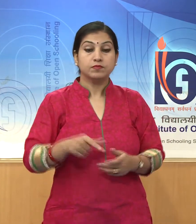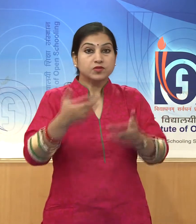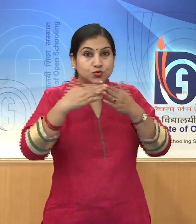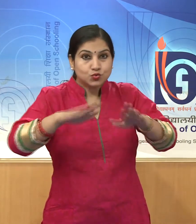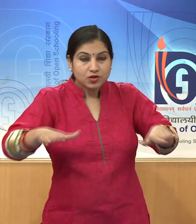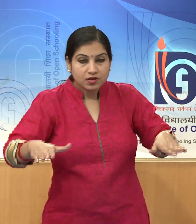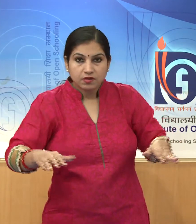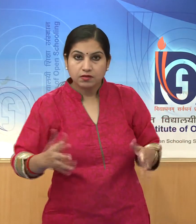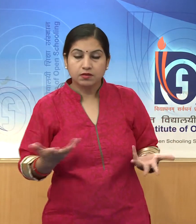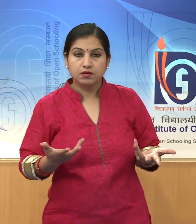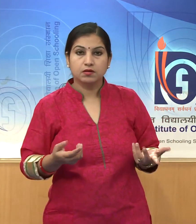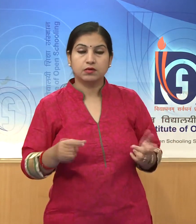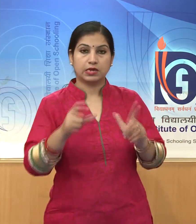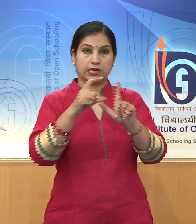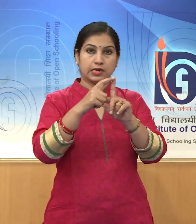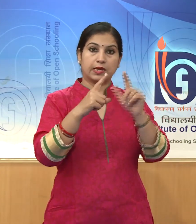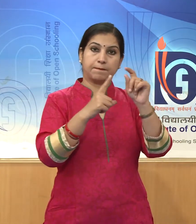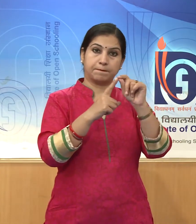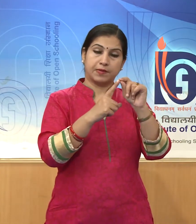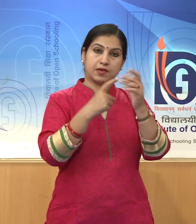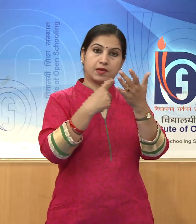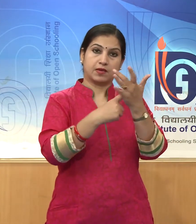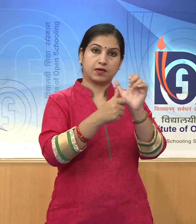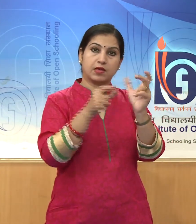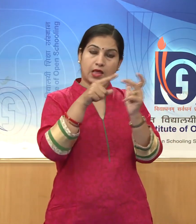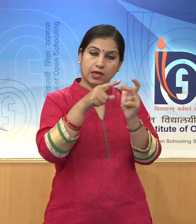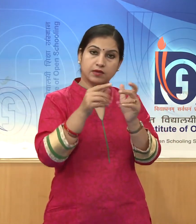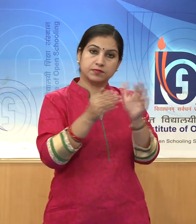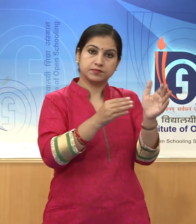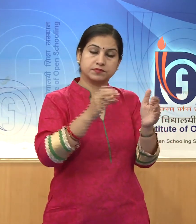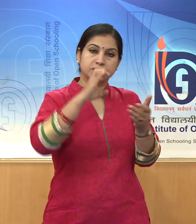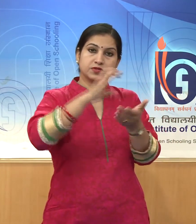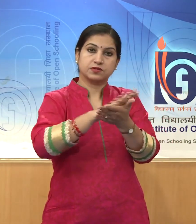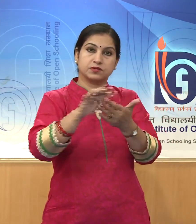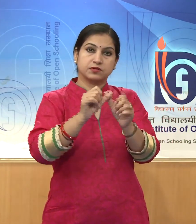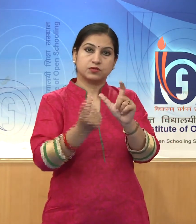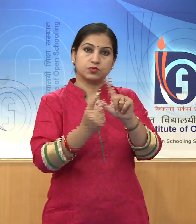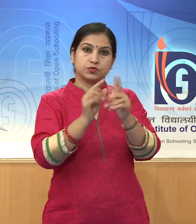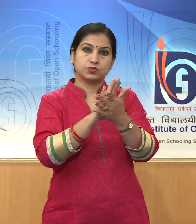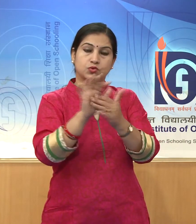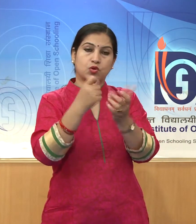students of D.P. Rai Chaudhuri made their mark